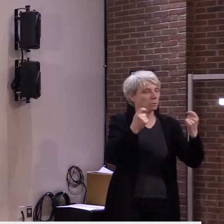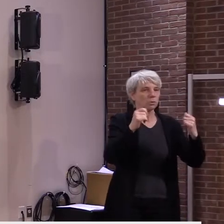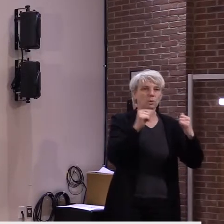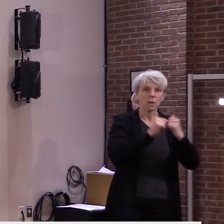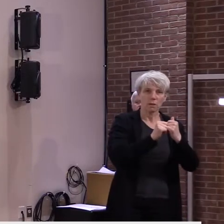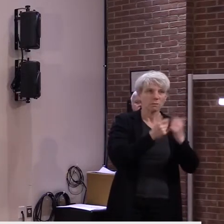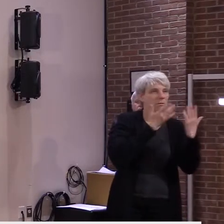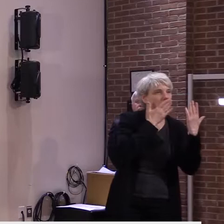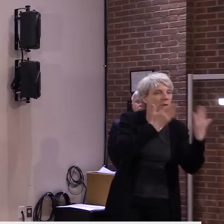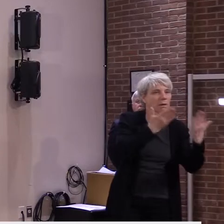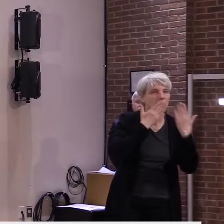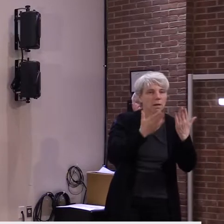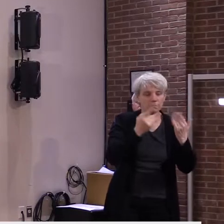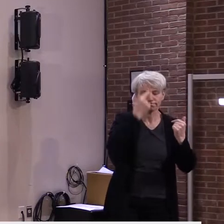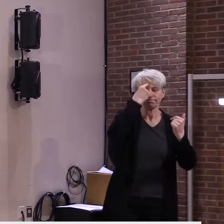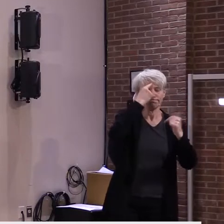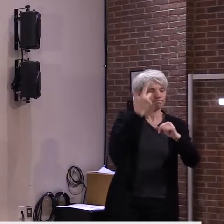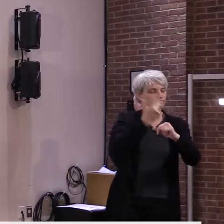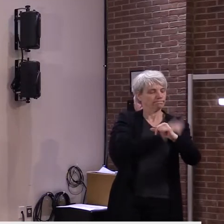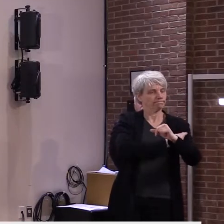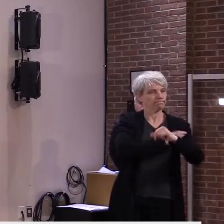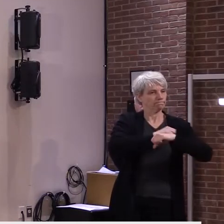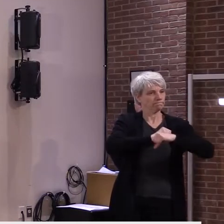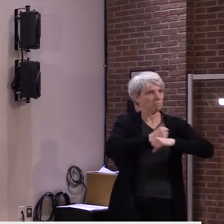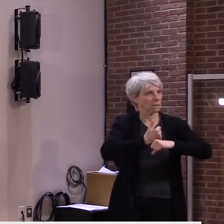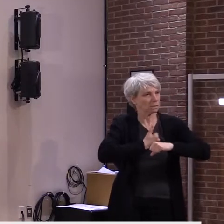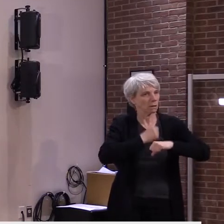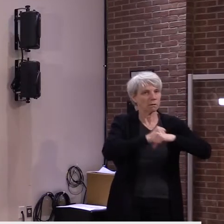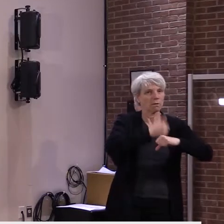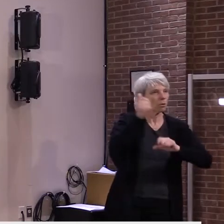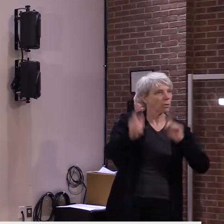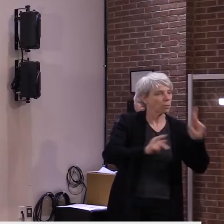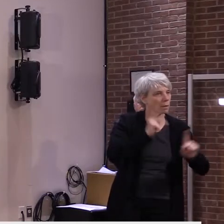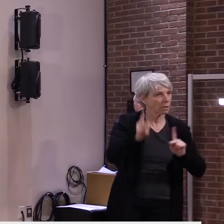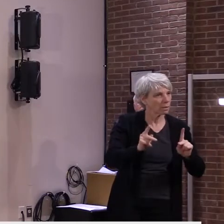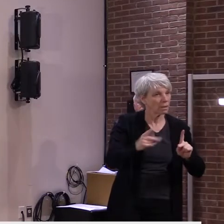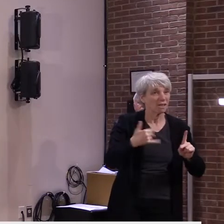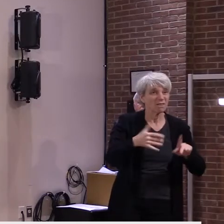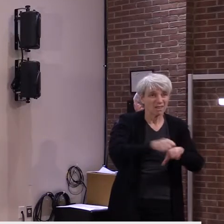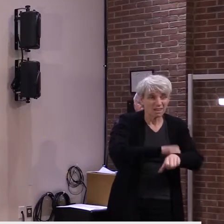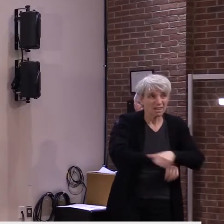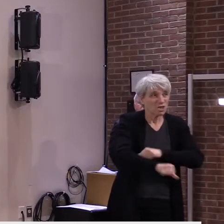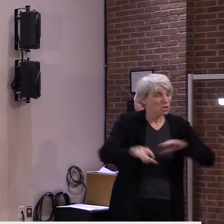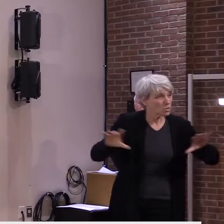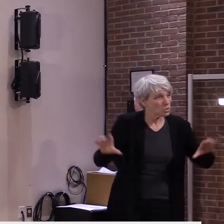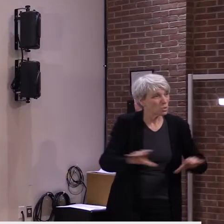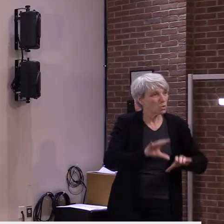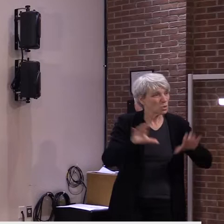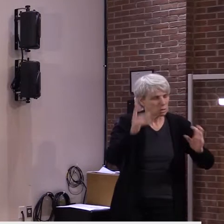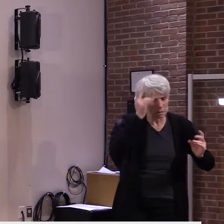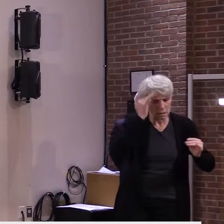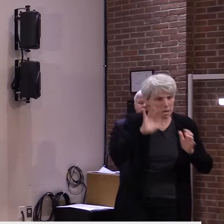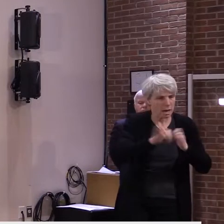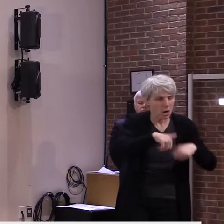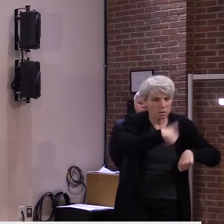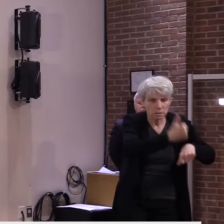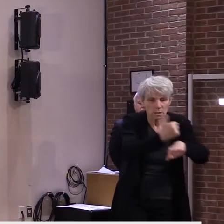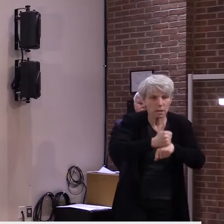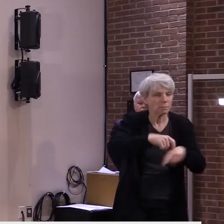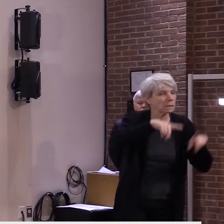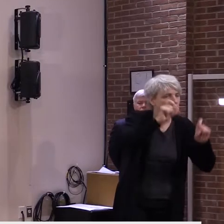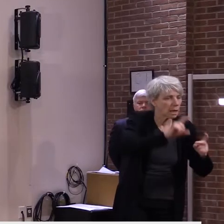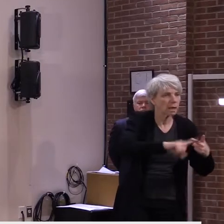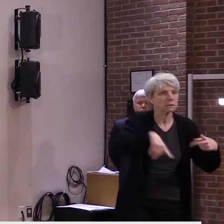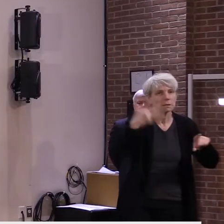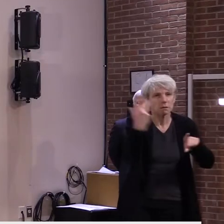another, because of the hard work of everyone involved in the pandemic response, and because of so many partners and